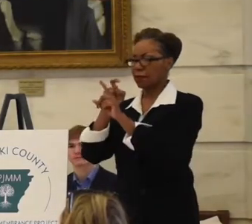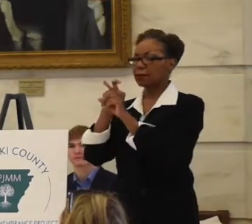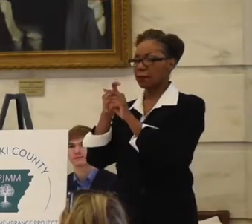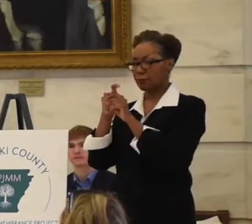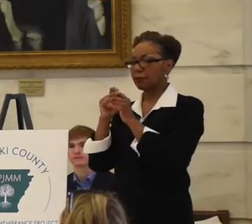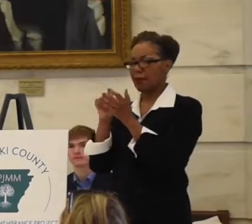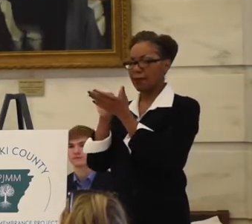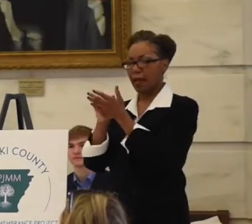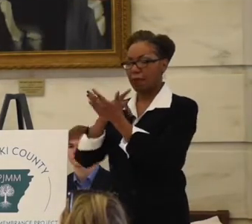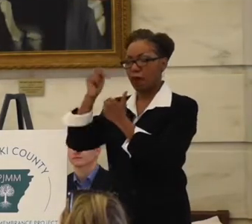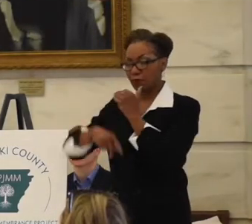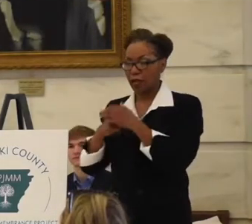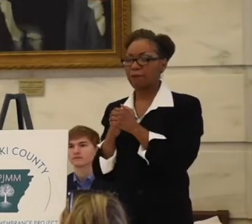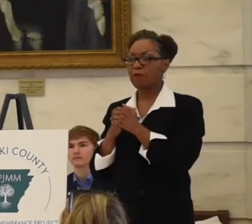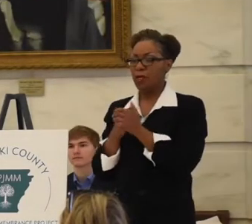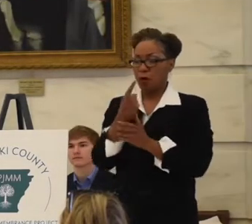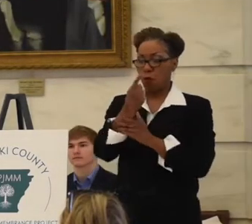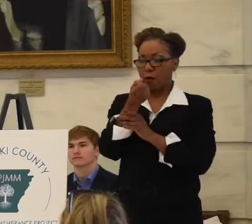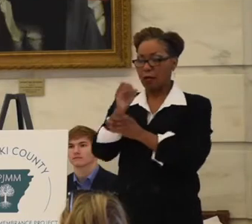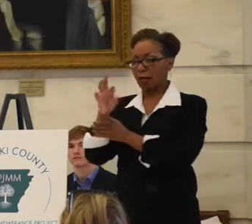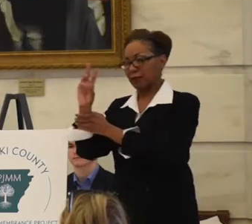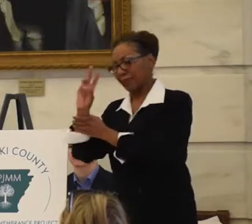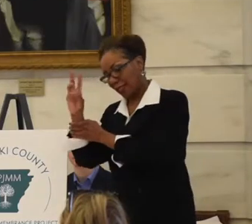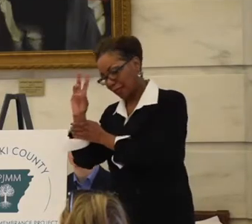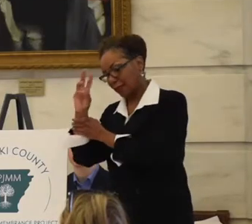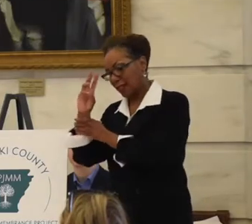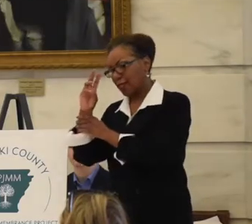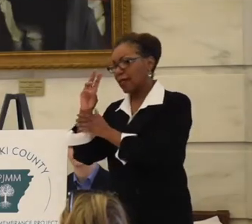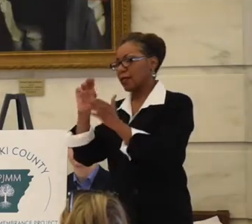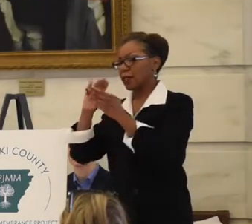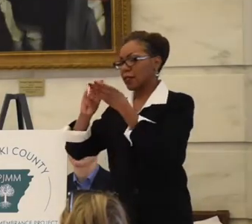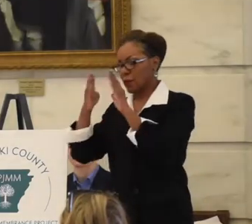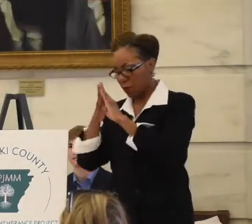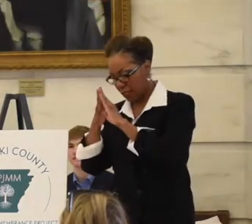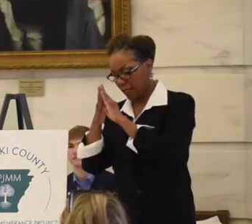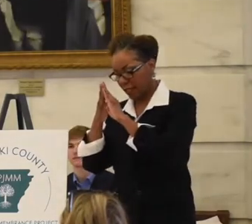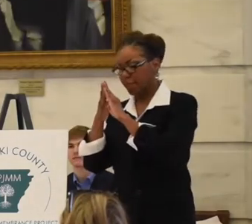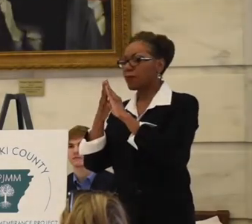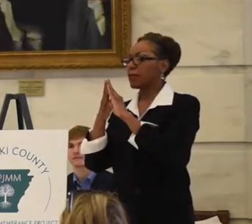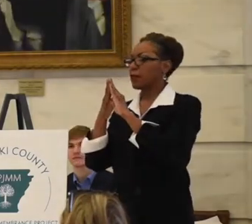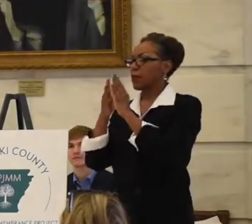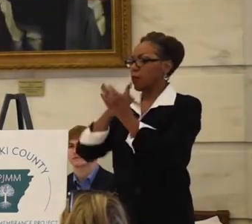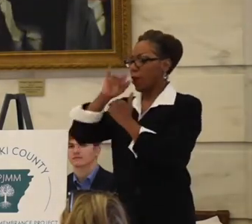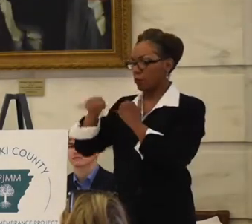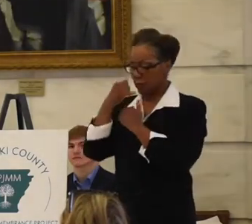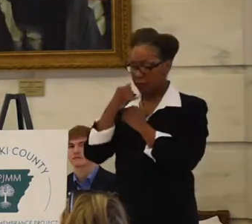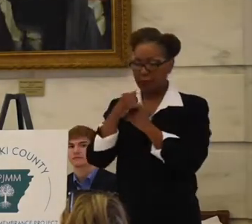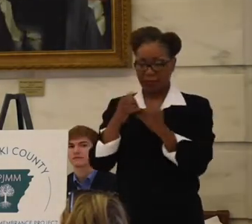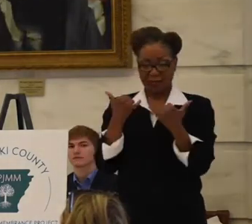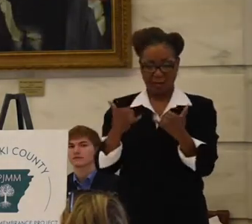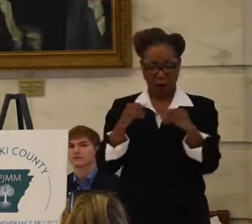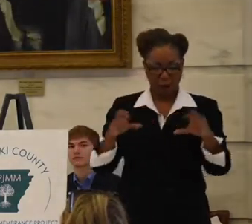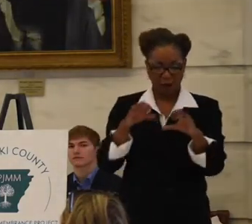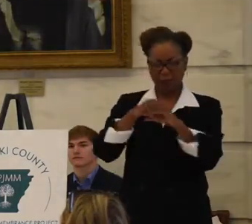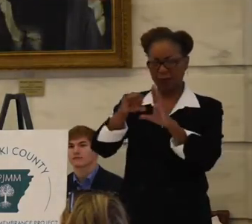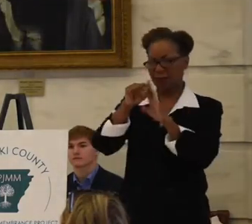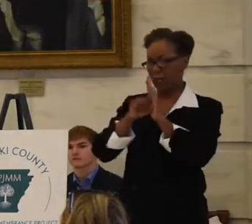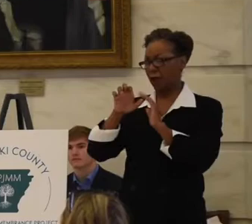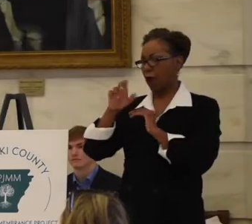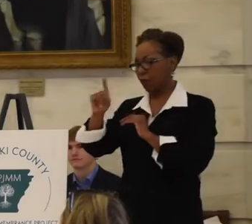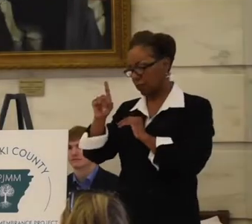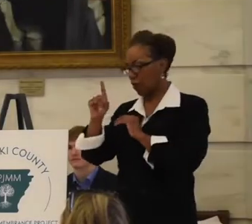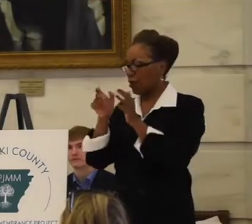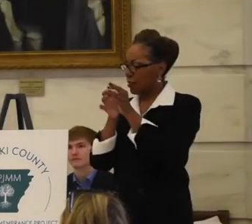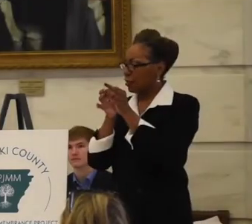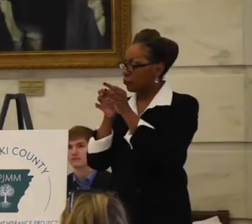Remembrance Project. This is one of six community remembrance projects currently active or in development stages in Arkansas. To share more